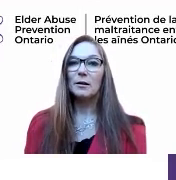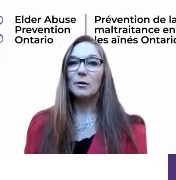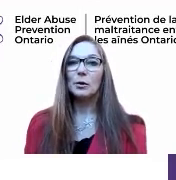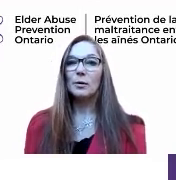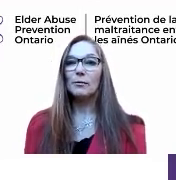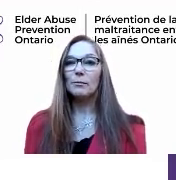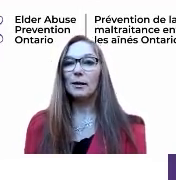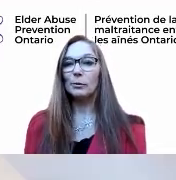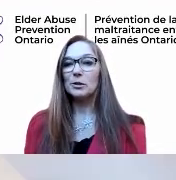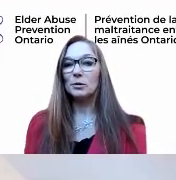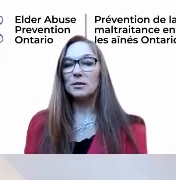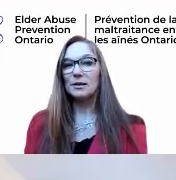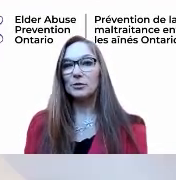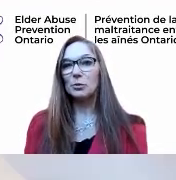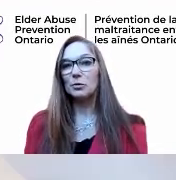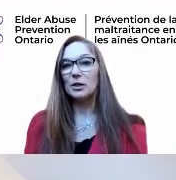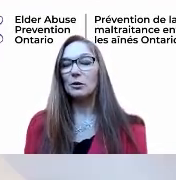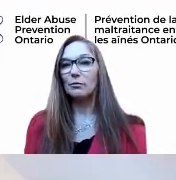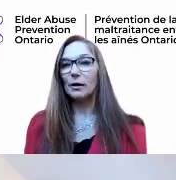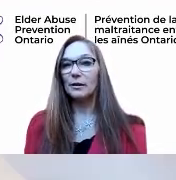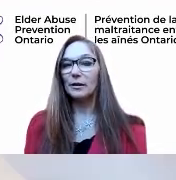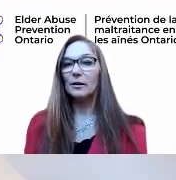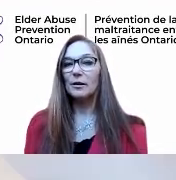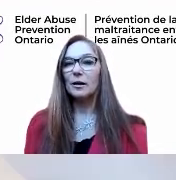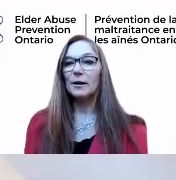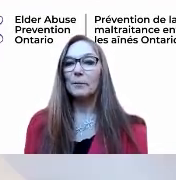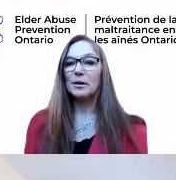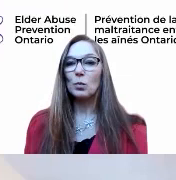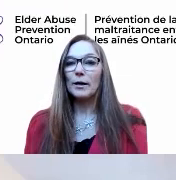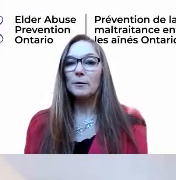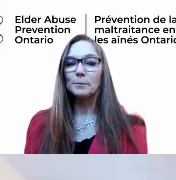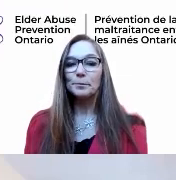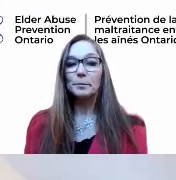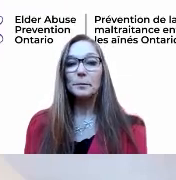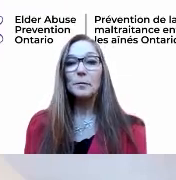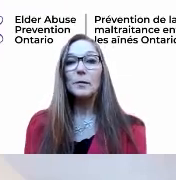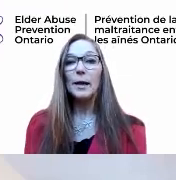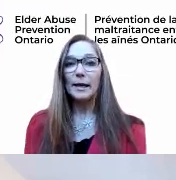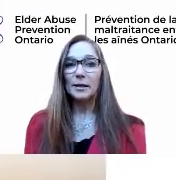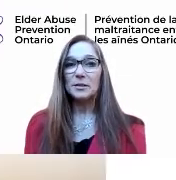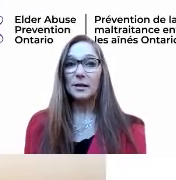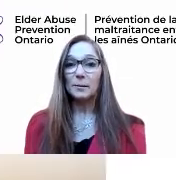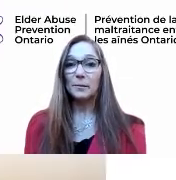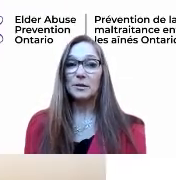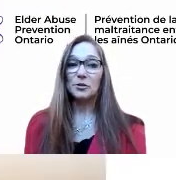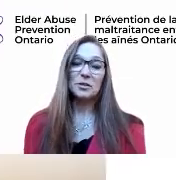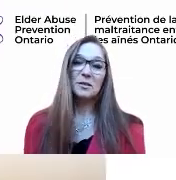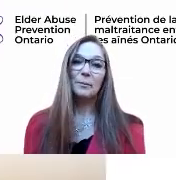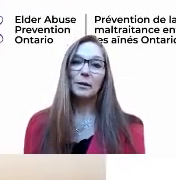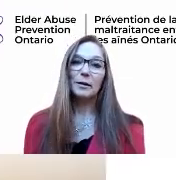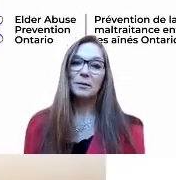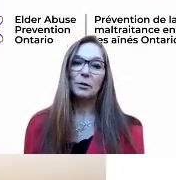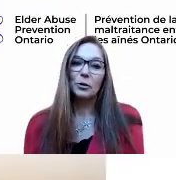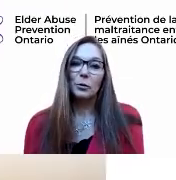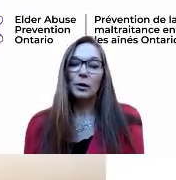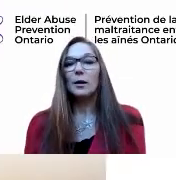website. We do have many resources and tools that you can find there as well. And these are just a